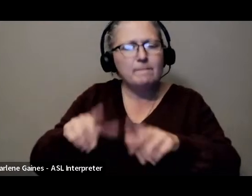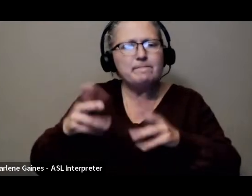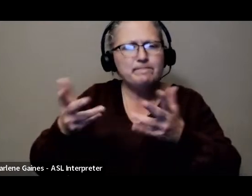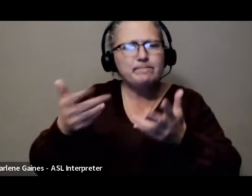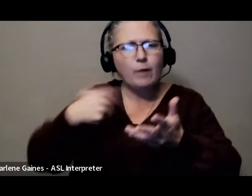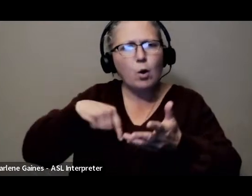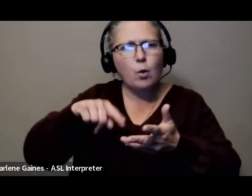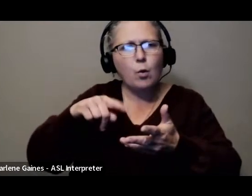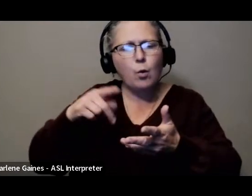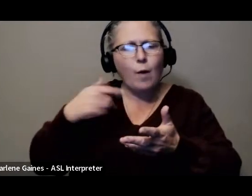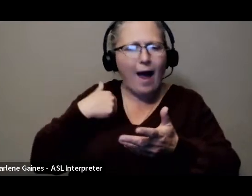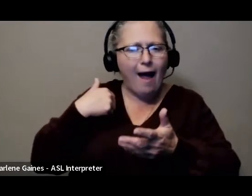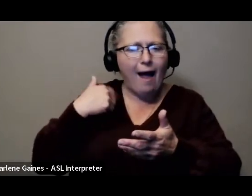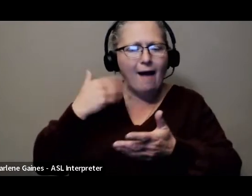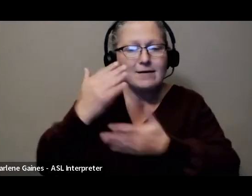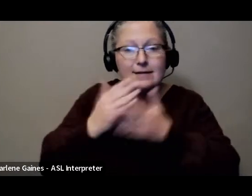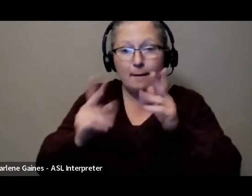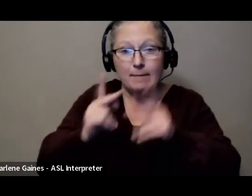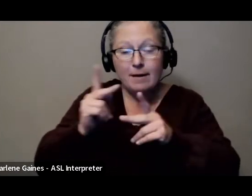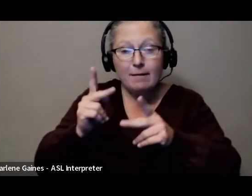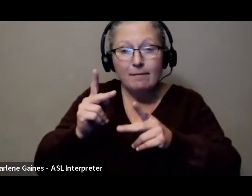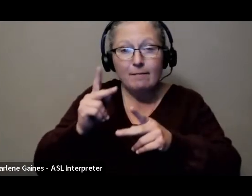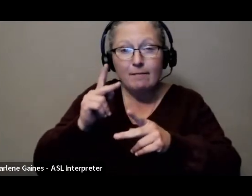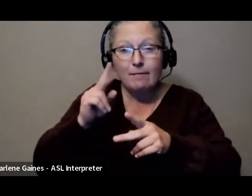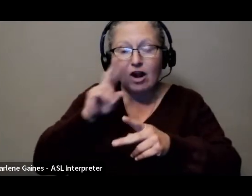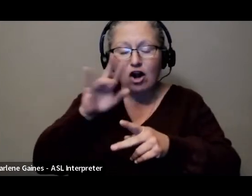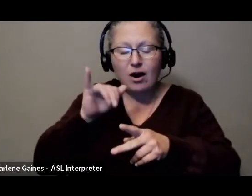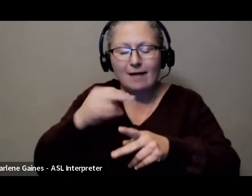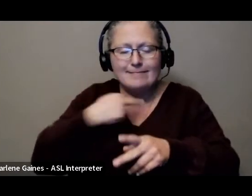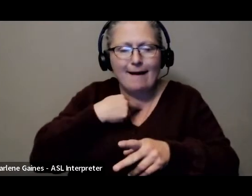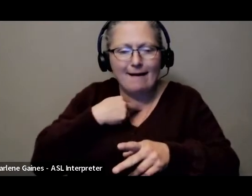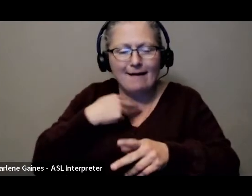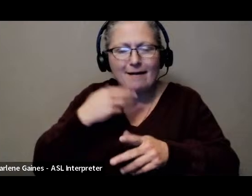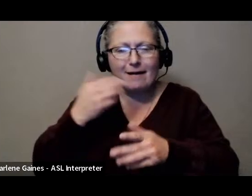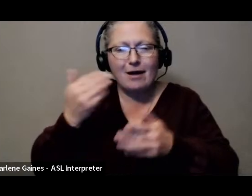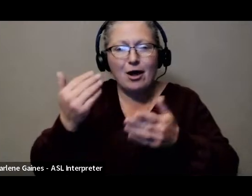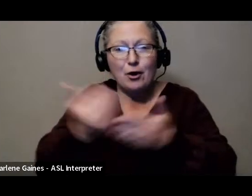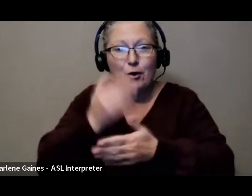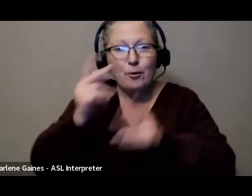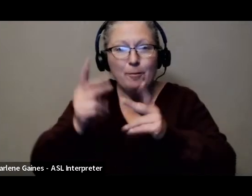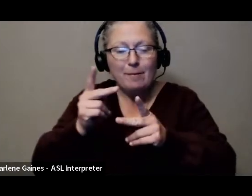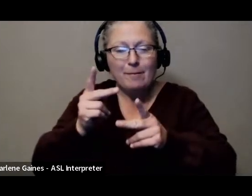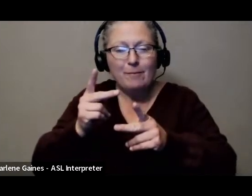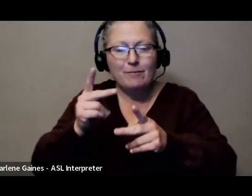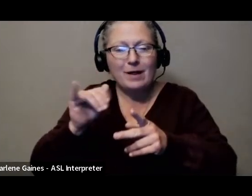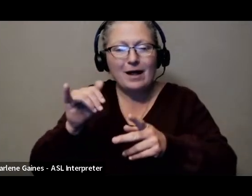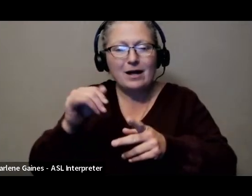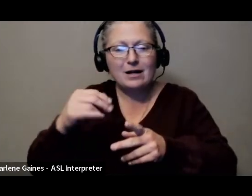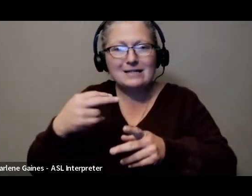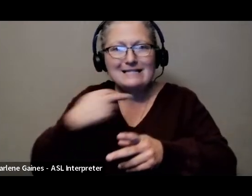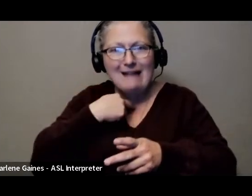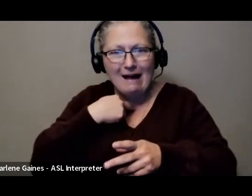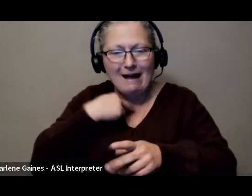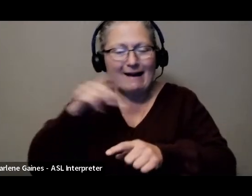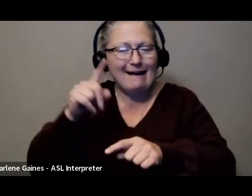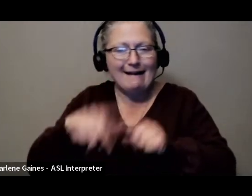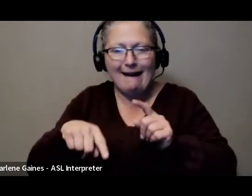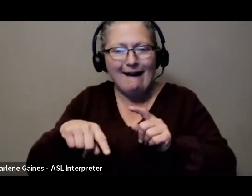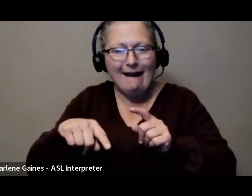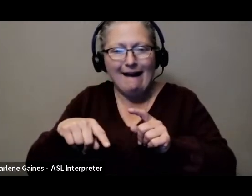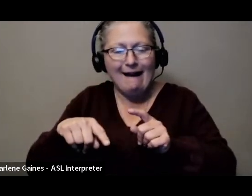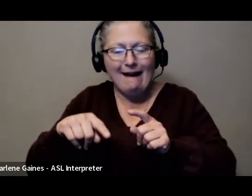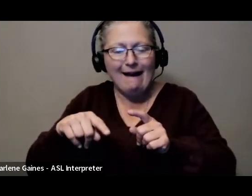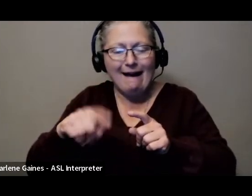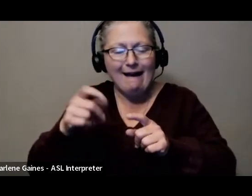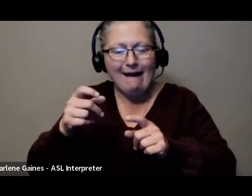we have people that look like they're kind of stuck. They're new people. They're people that are stuck and can't get any way.